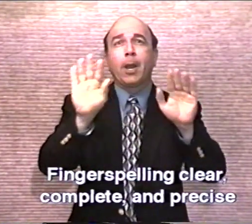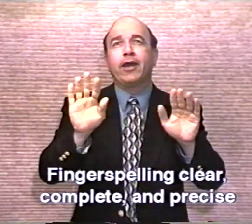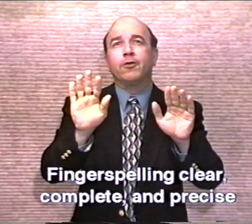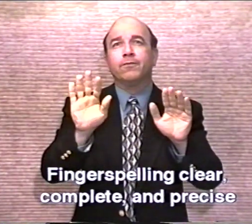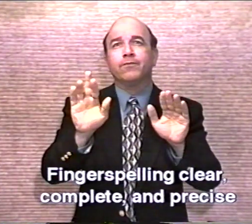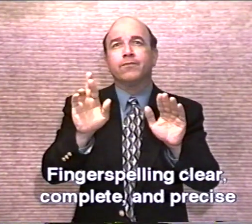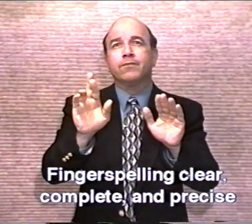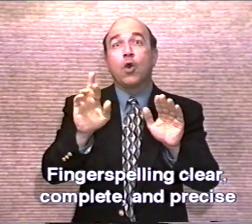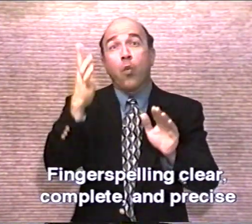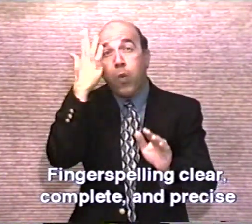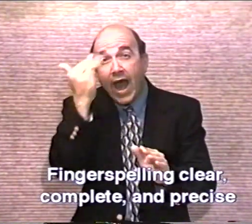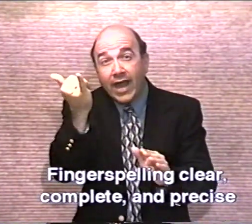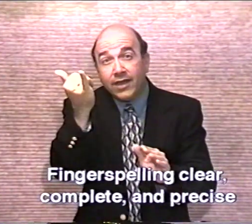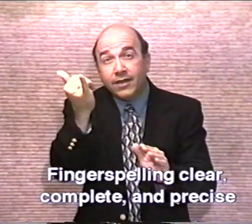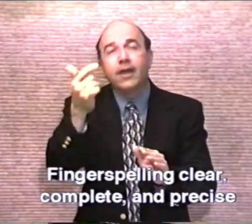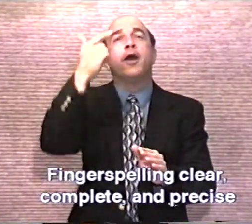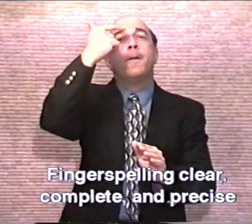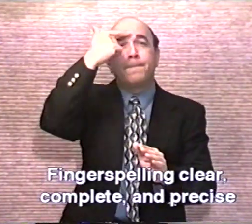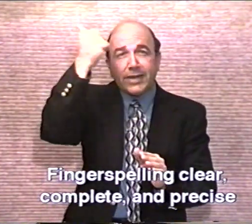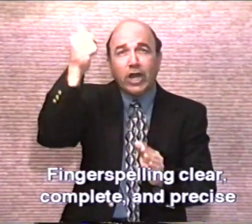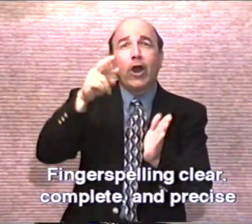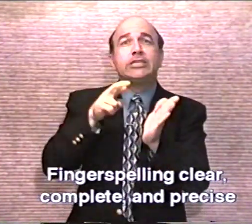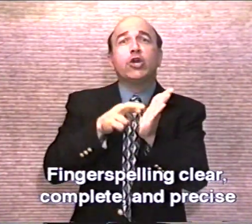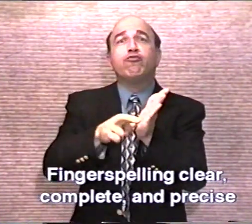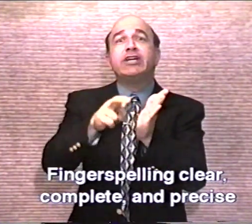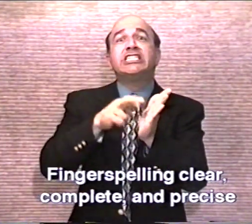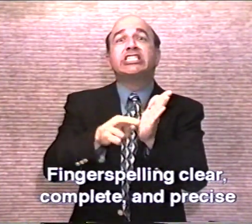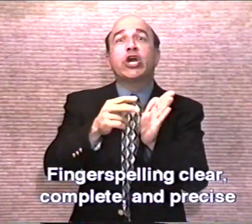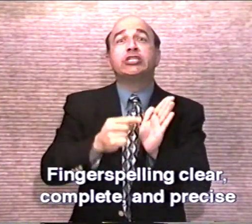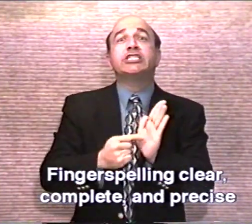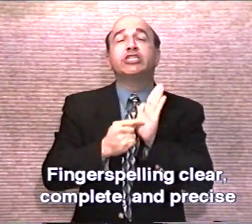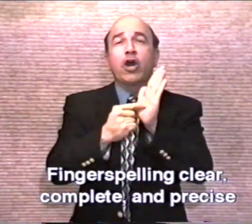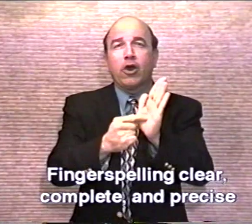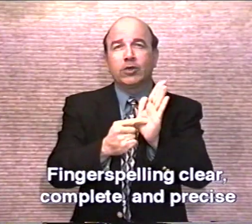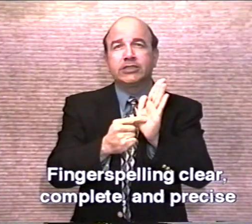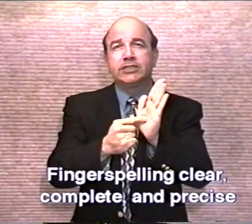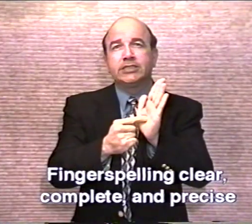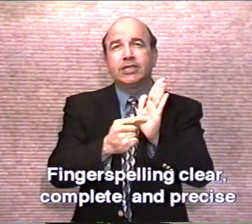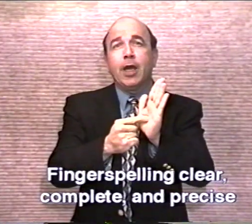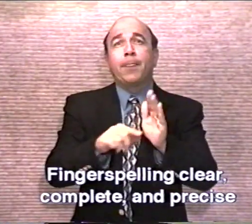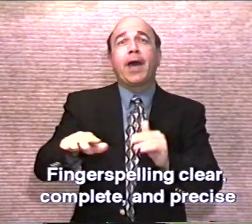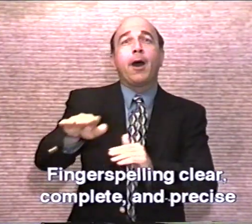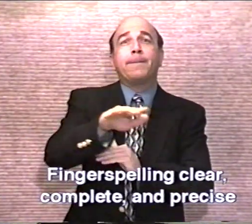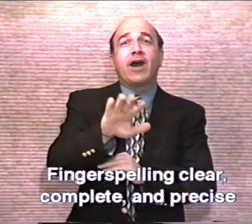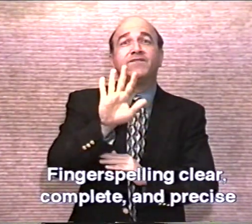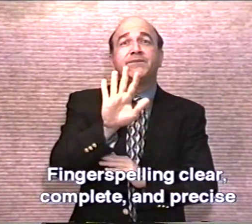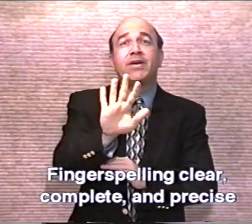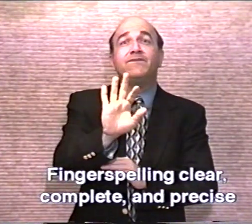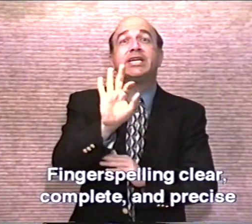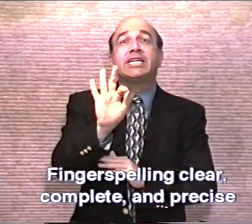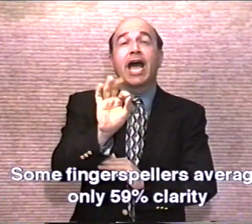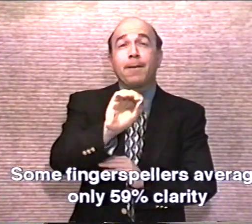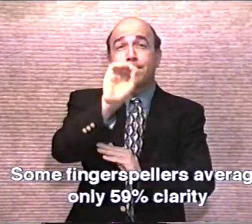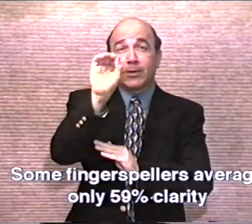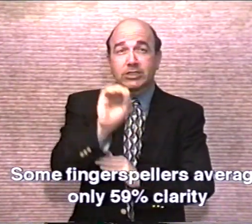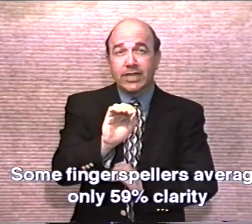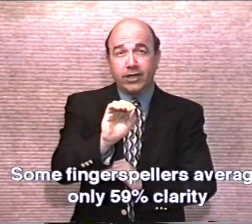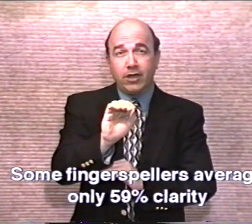clear. Why? Because research shows that about 59%